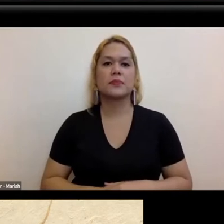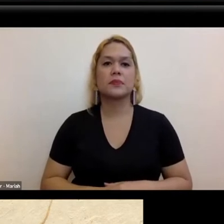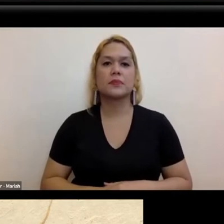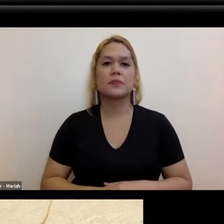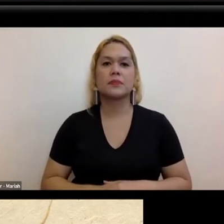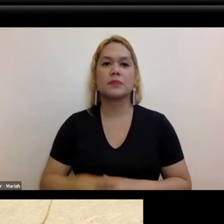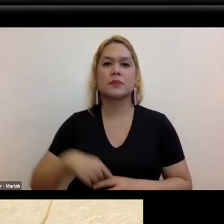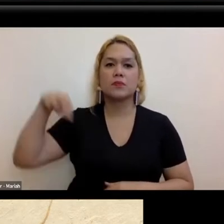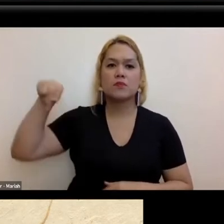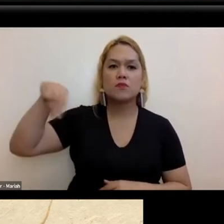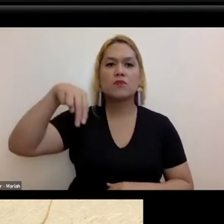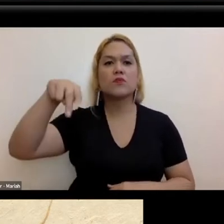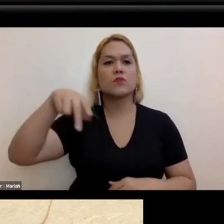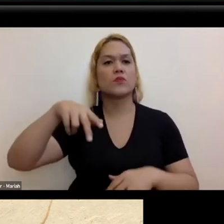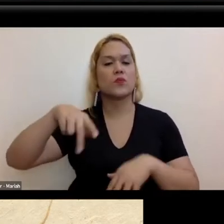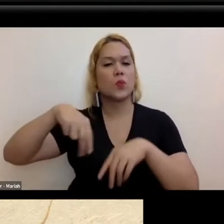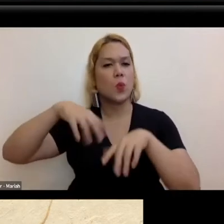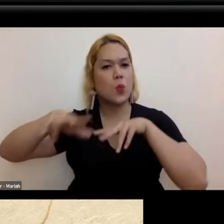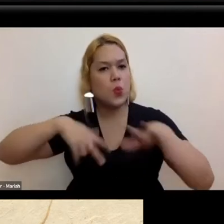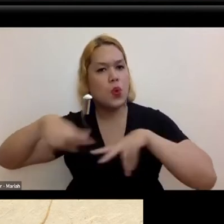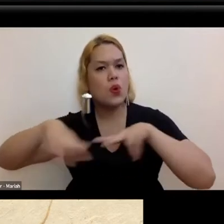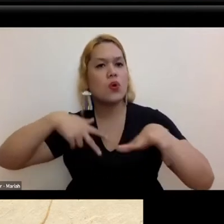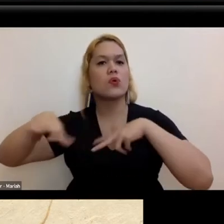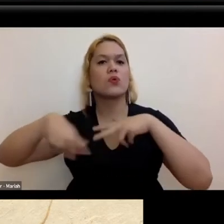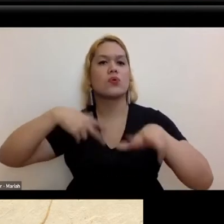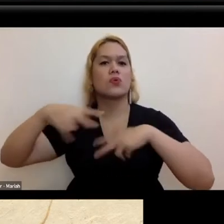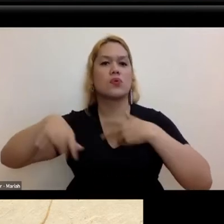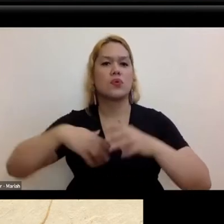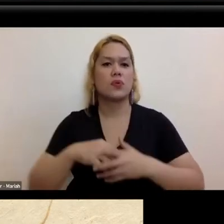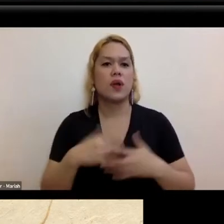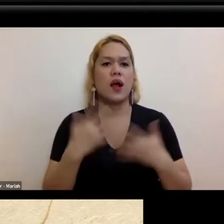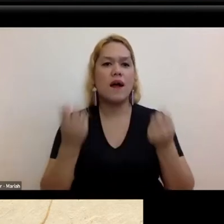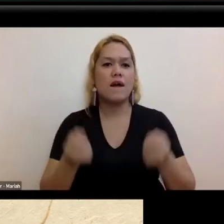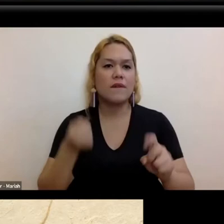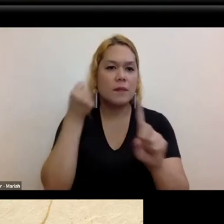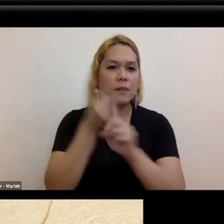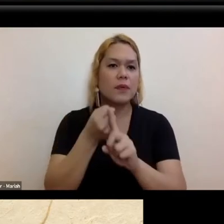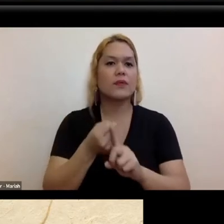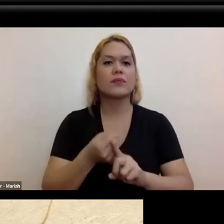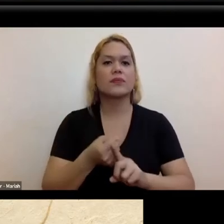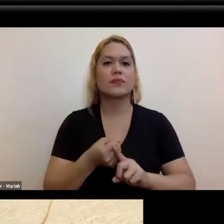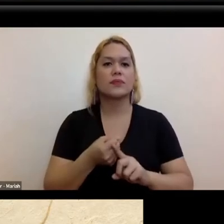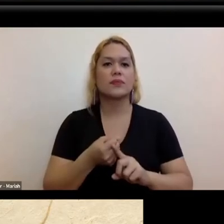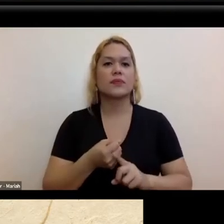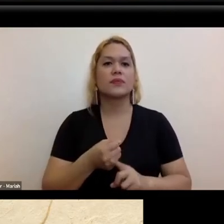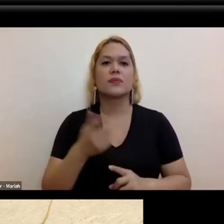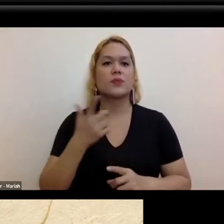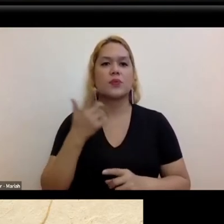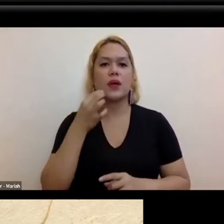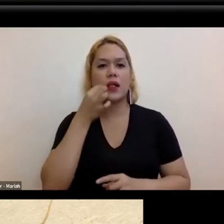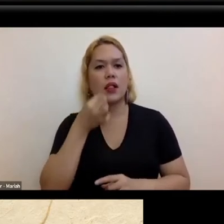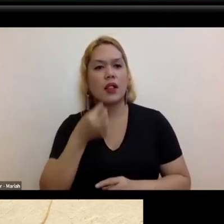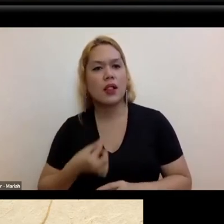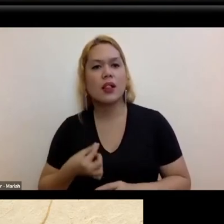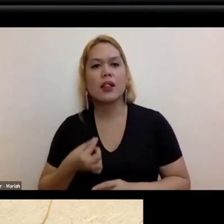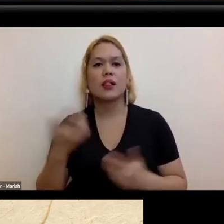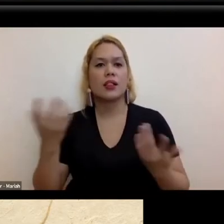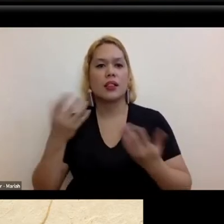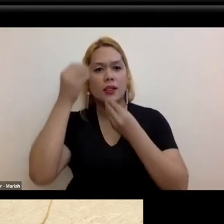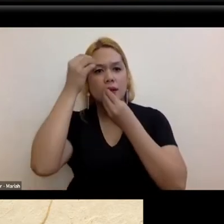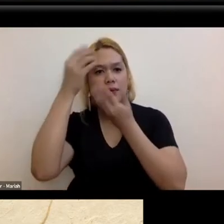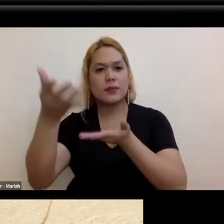the Pavlovian impulse to drool, to obey. Obey, they